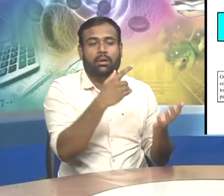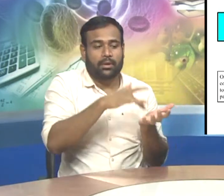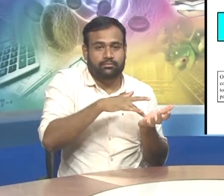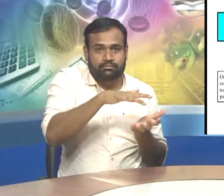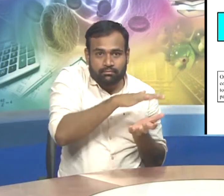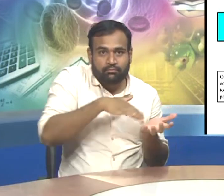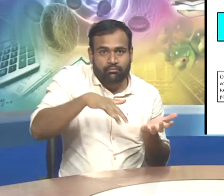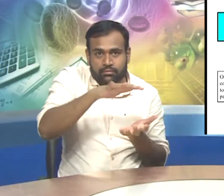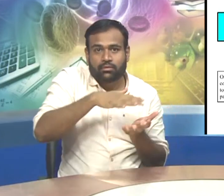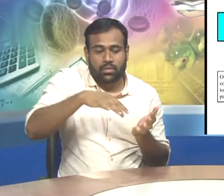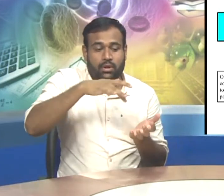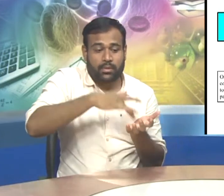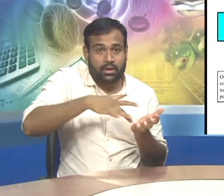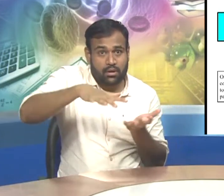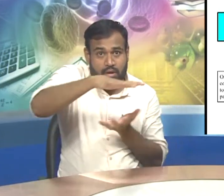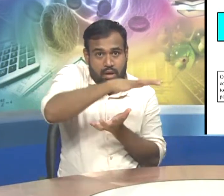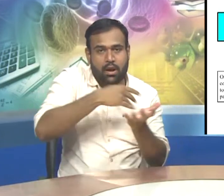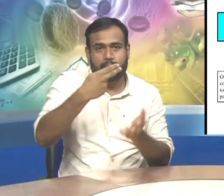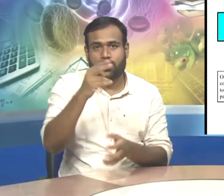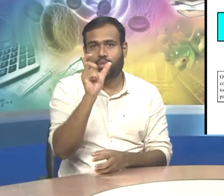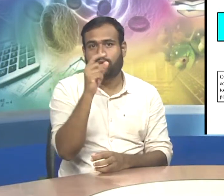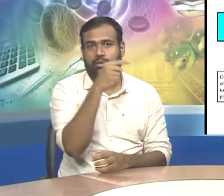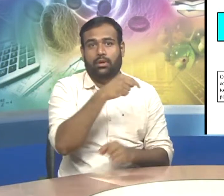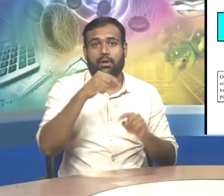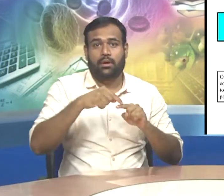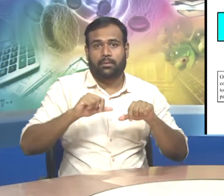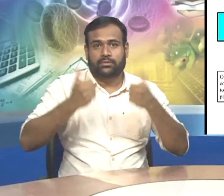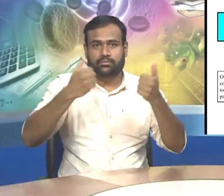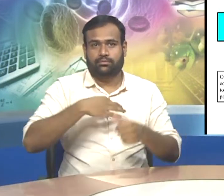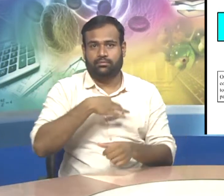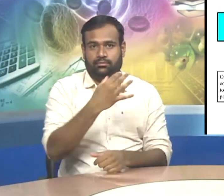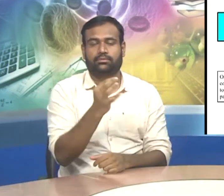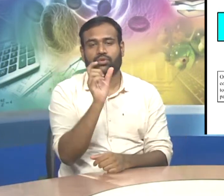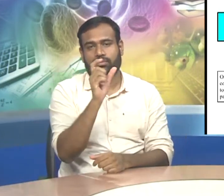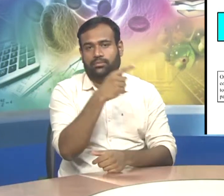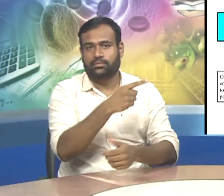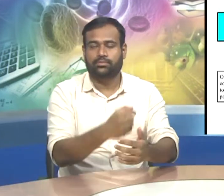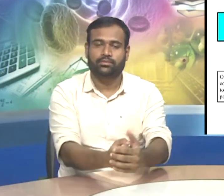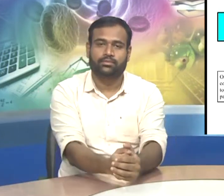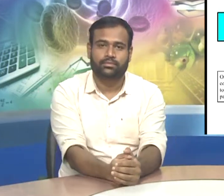only, who then become a member of legislative assembly.